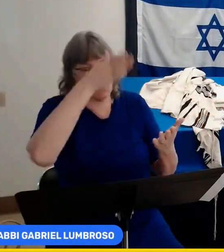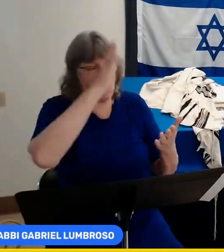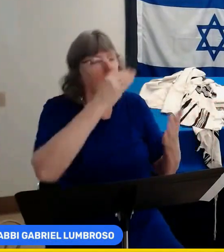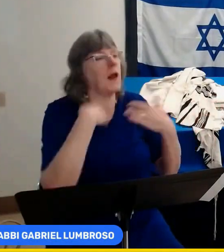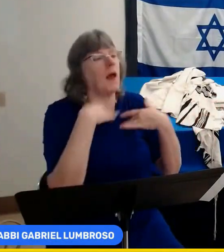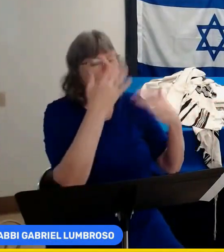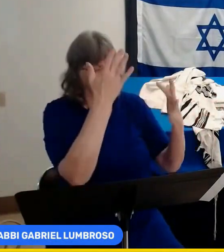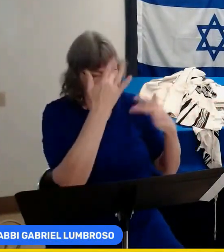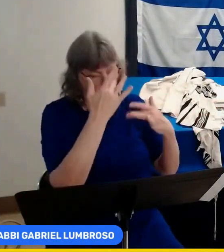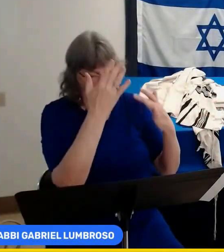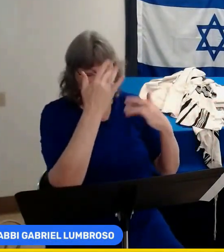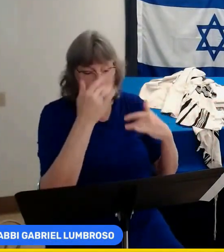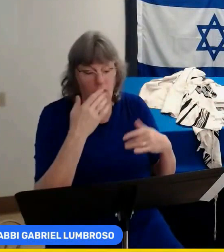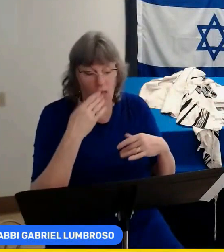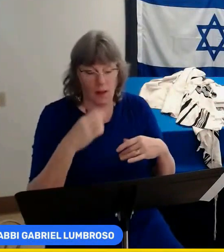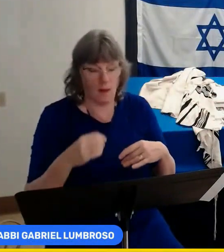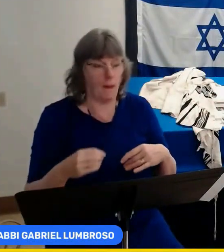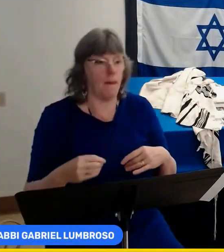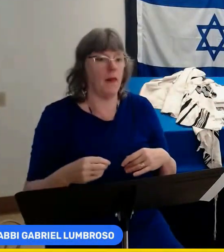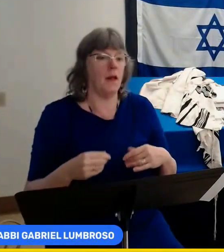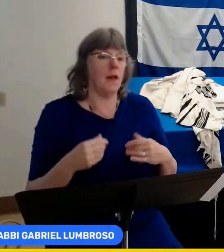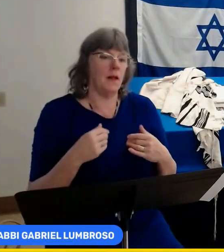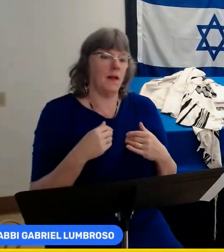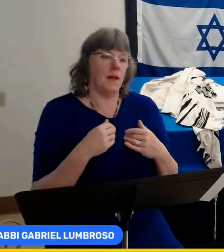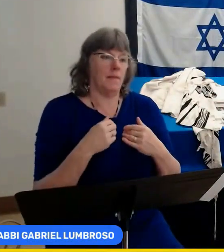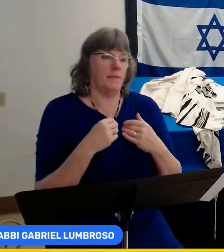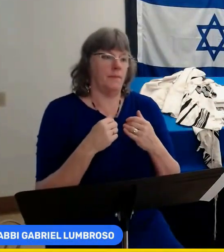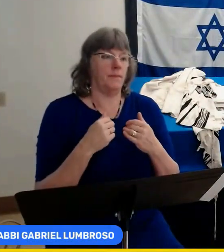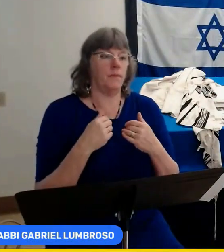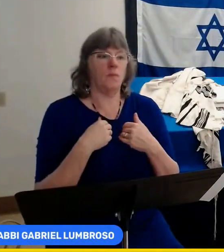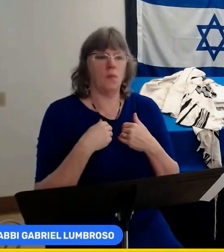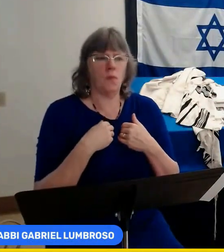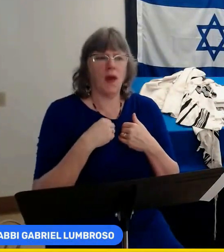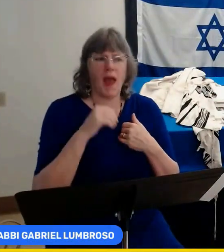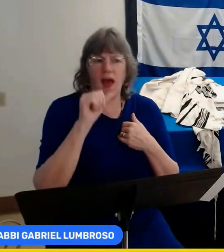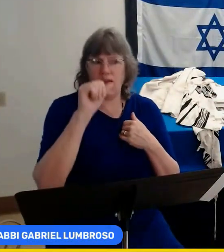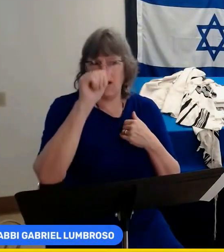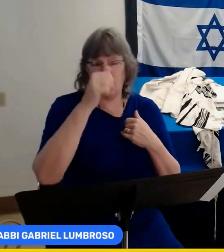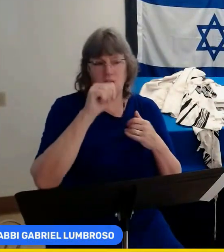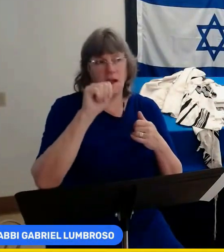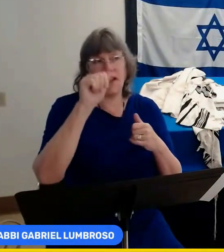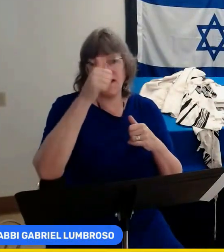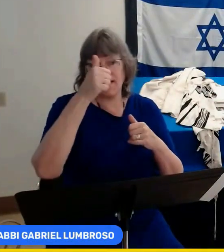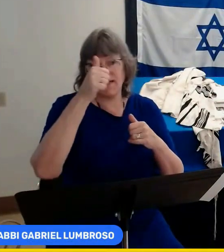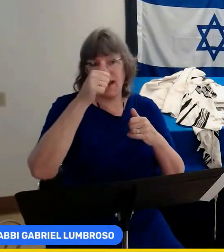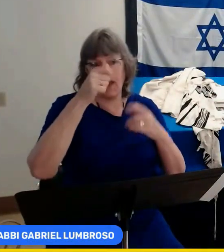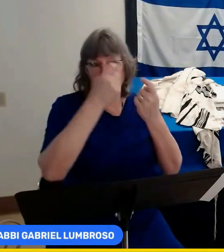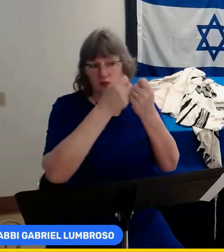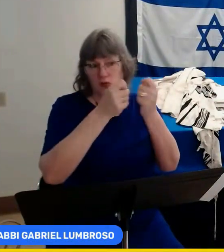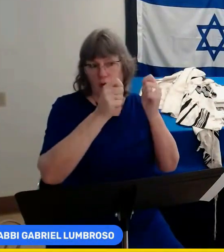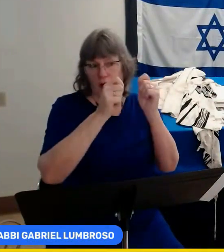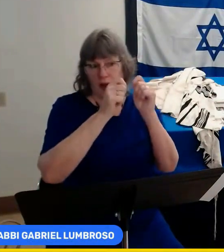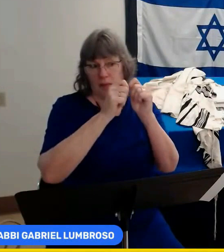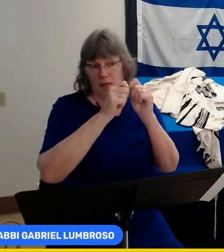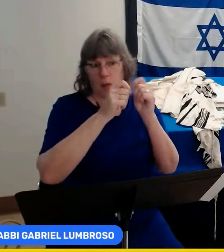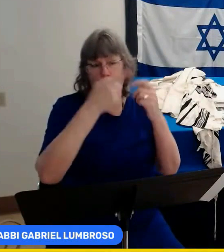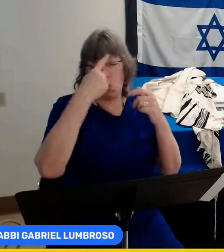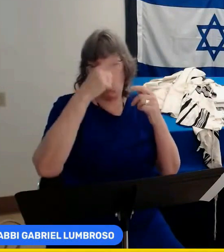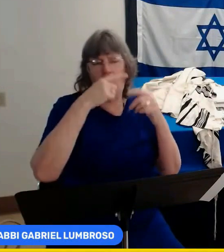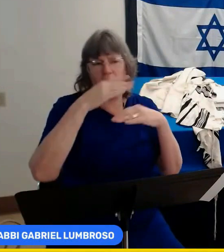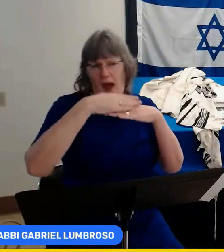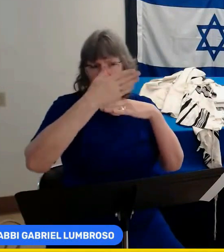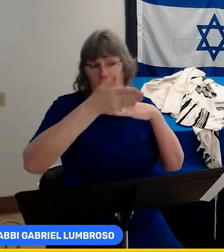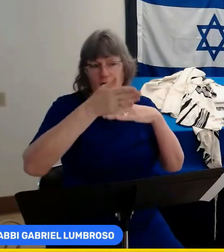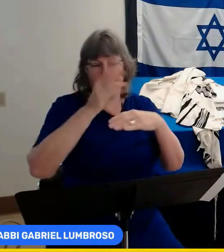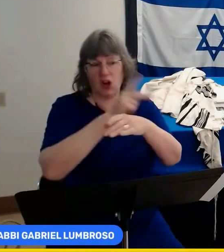It was taken captive. It never came back as the northern kingdom. They've been obliterated forever. Now, Jeremiah